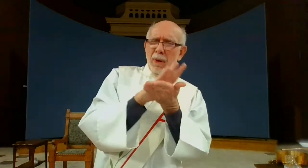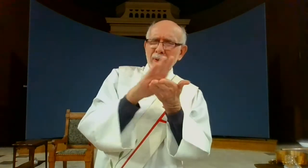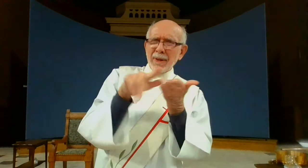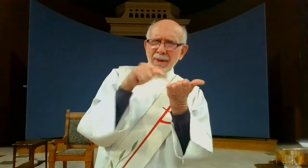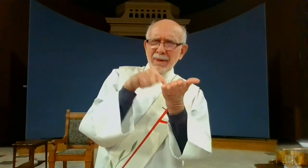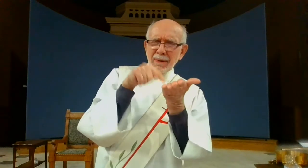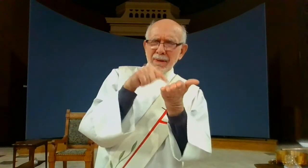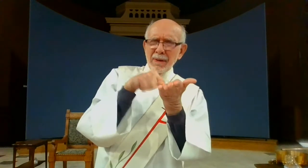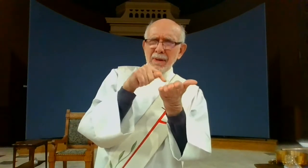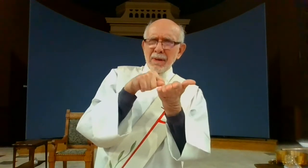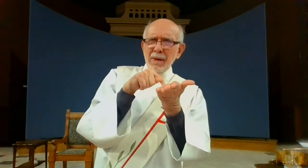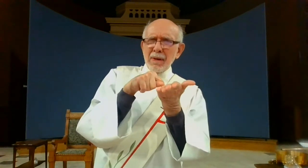Now, holy,